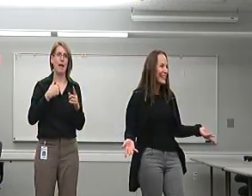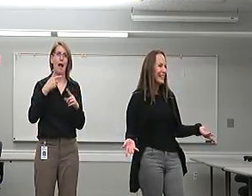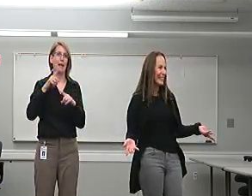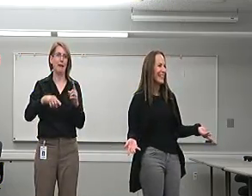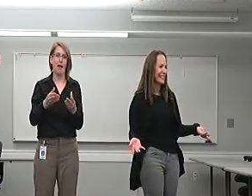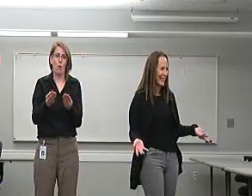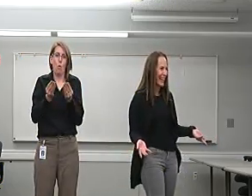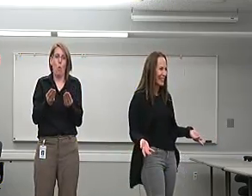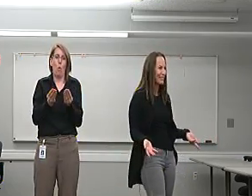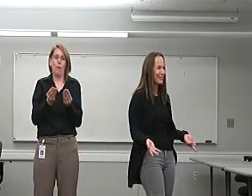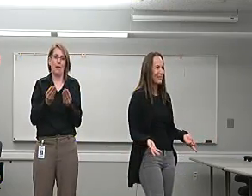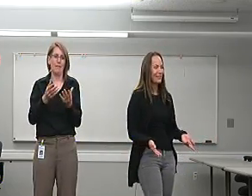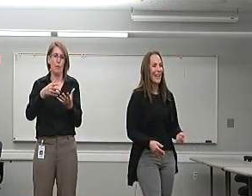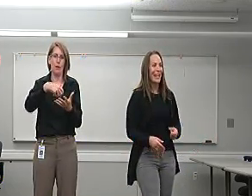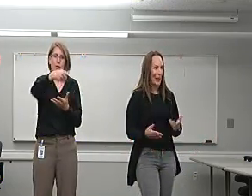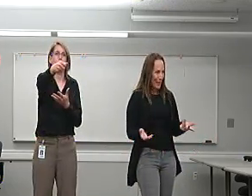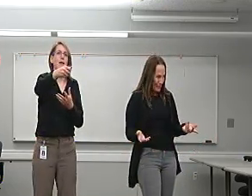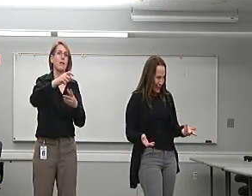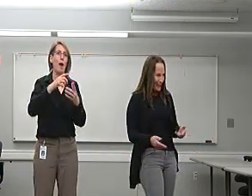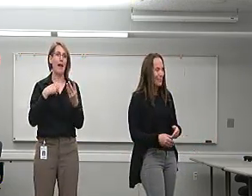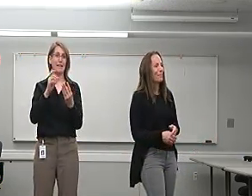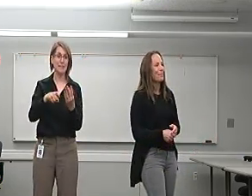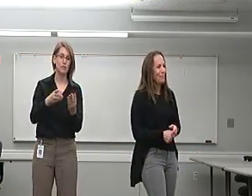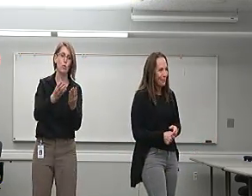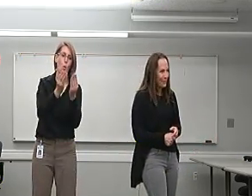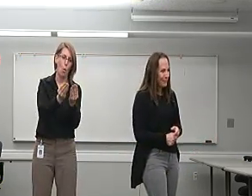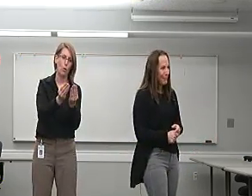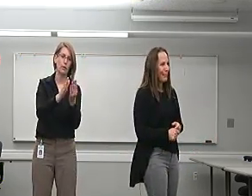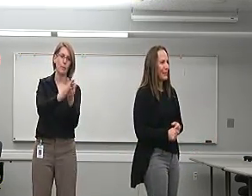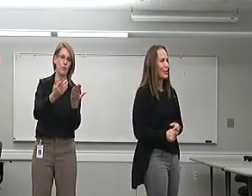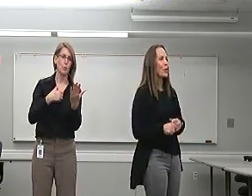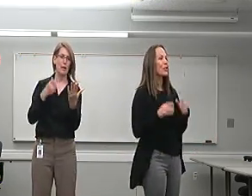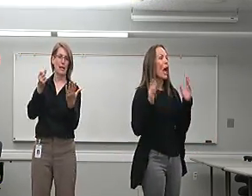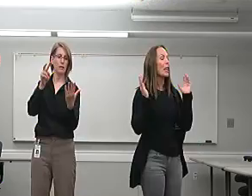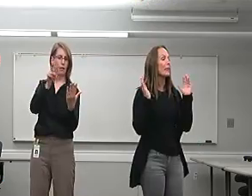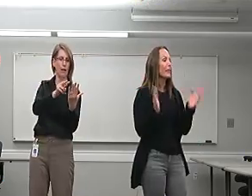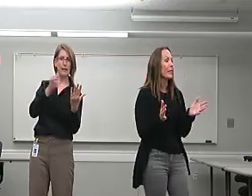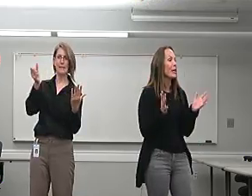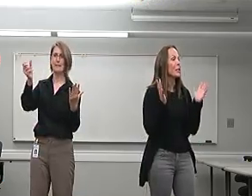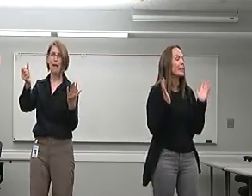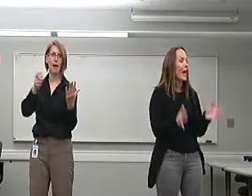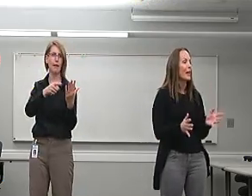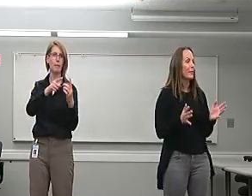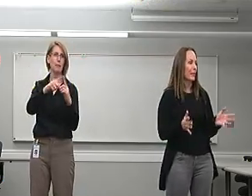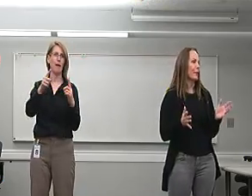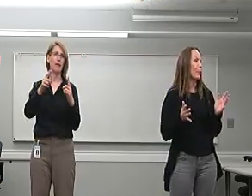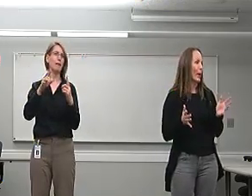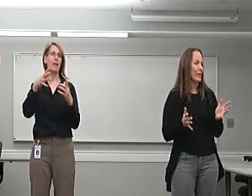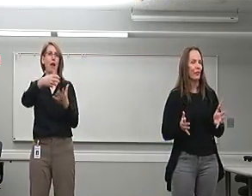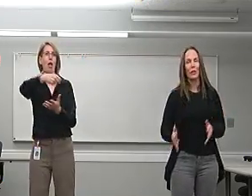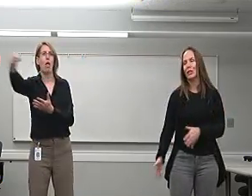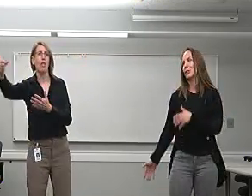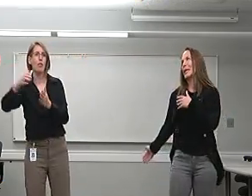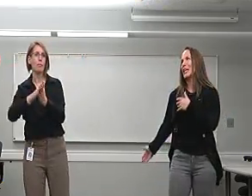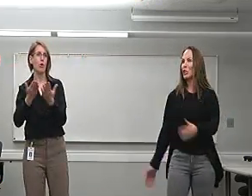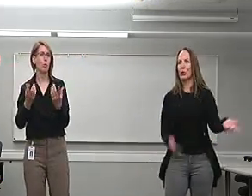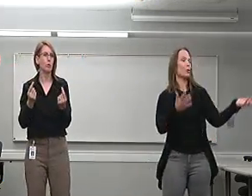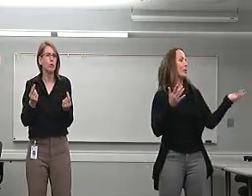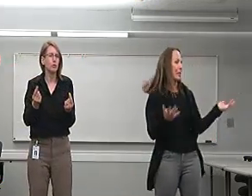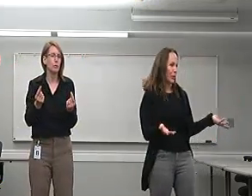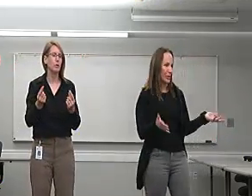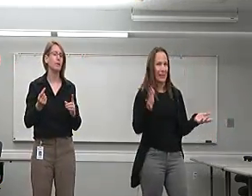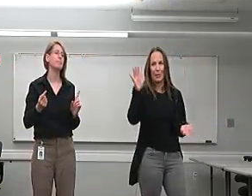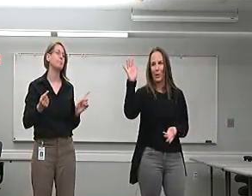do I sign it? Like, Yeah. How do I? So be there's able to do that with them? there's a lot of different ways. First, there's introducing books. Does anyone else